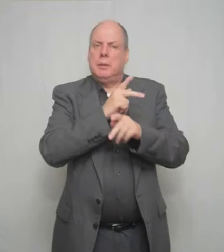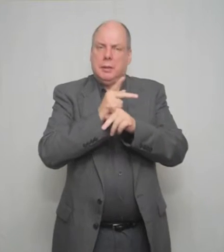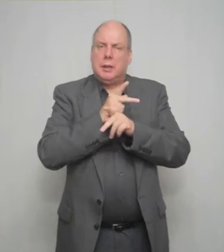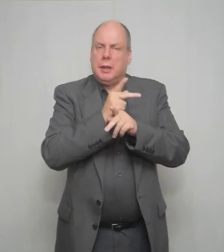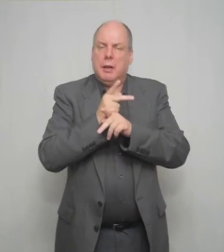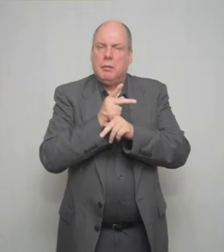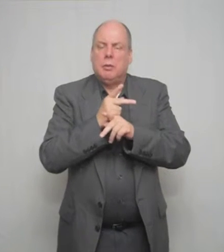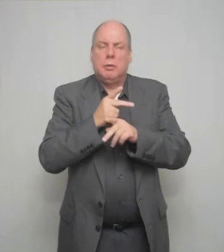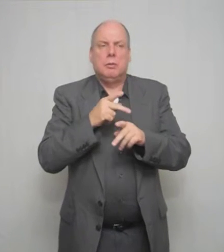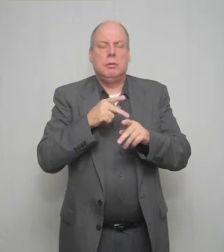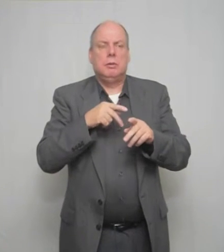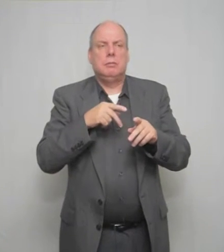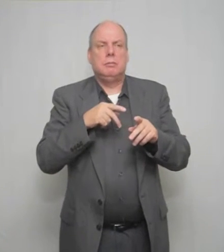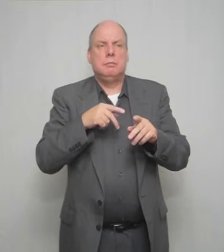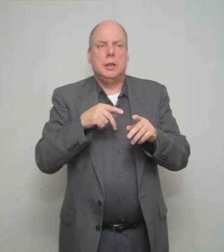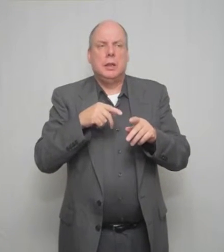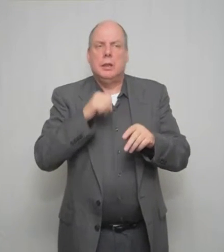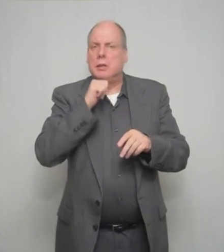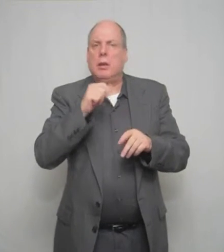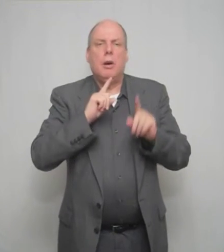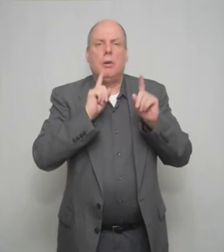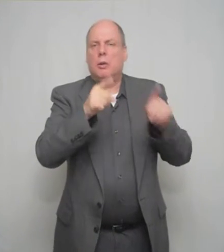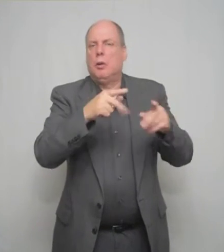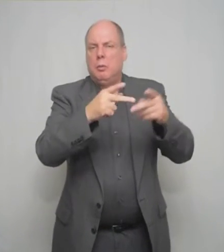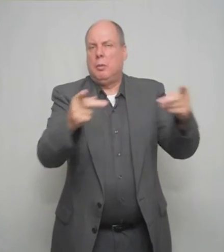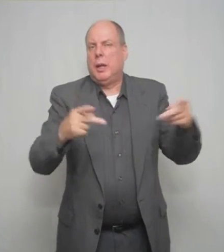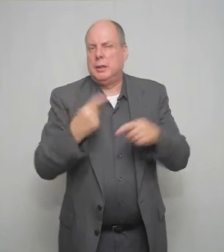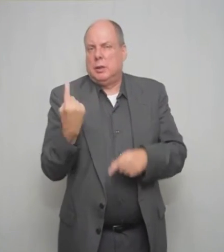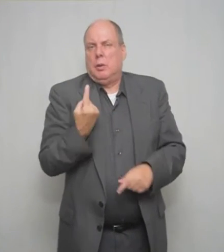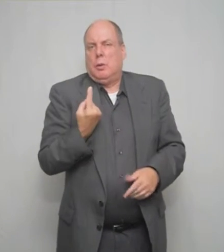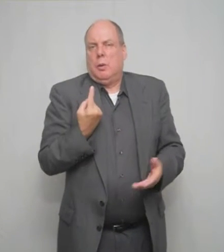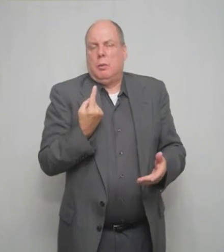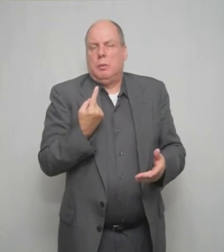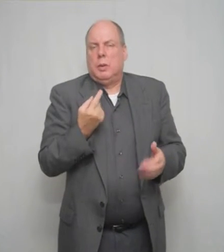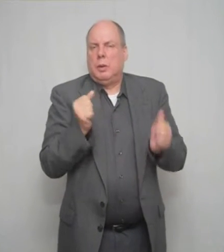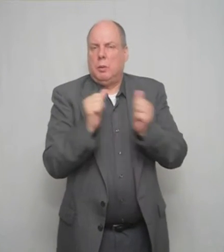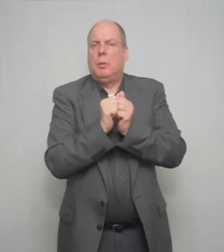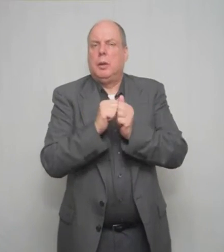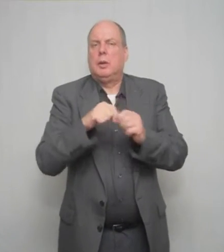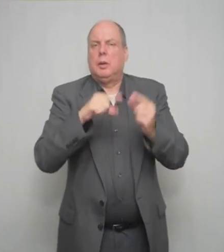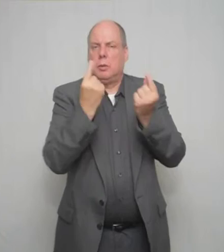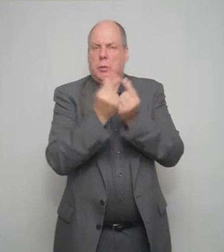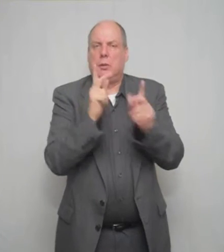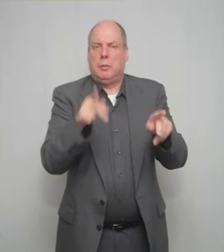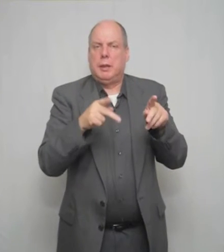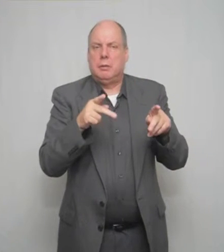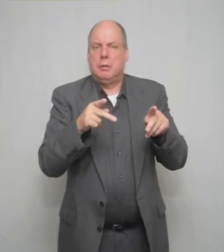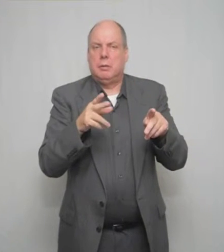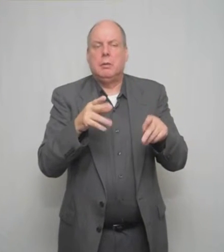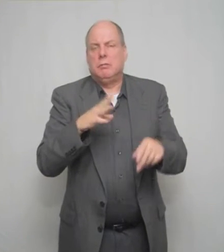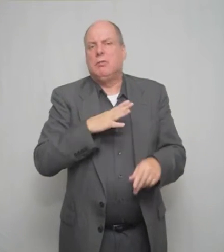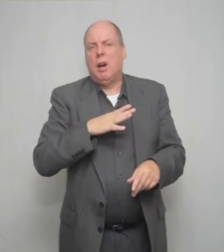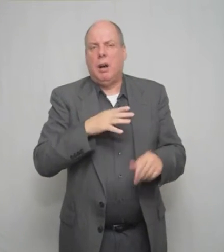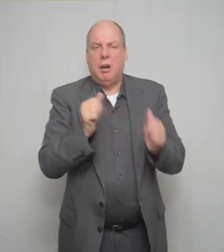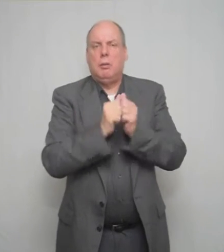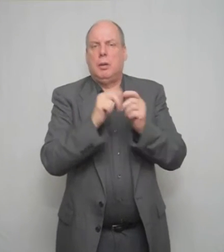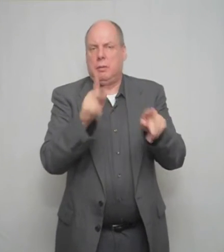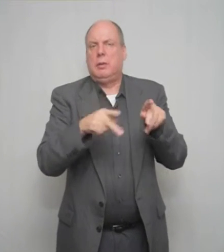And so in the city of Managua, you want to be careful. You don't want to go anywhere by yourself. When you're with